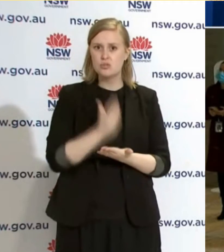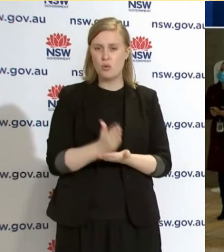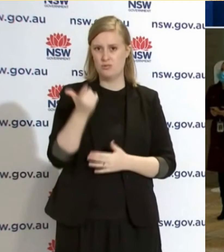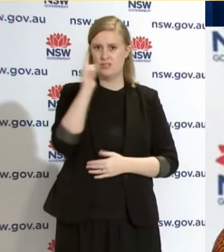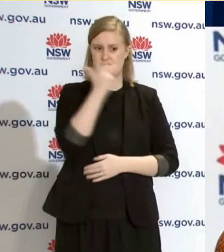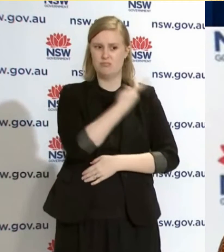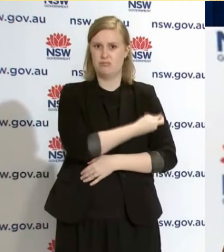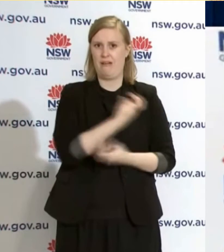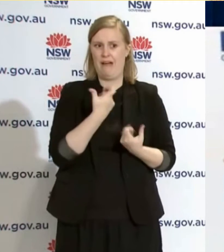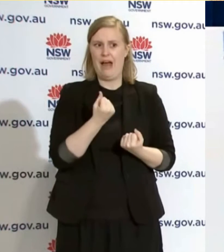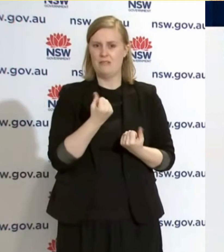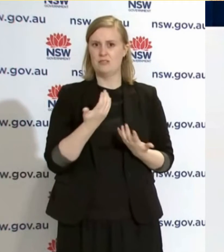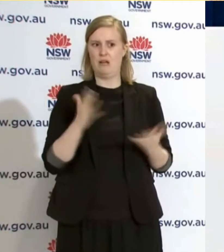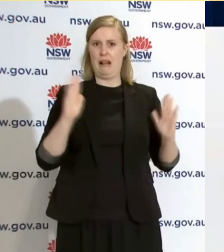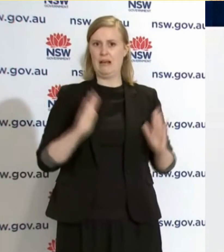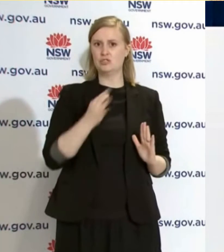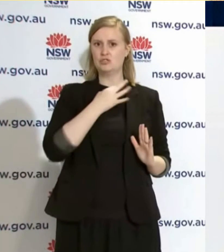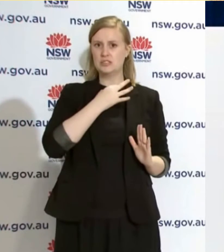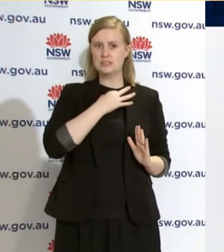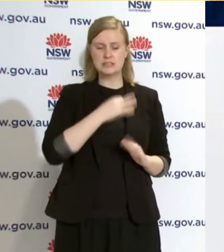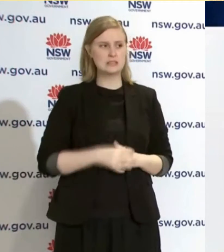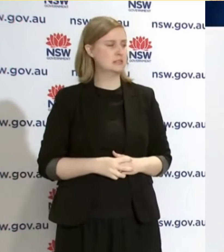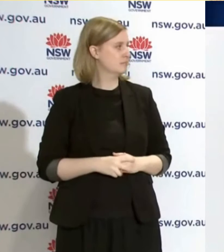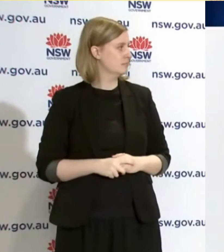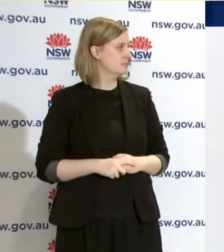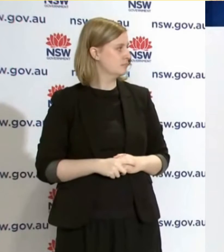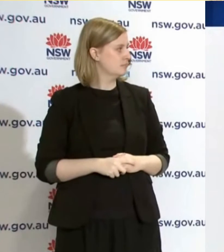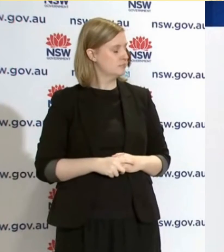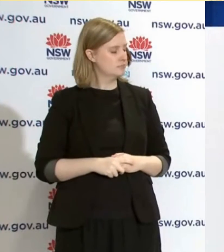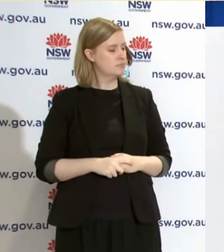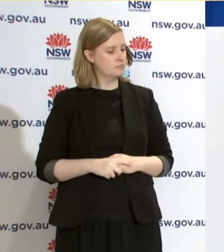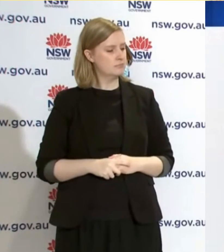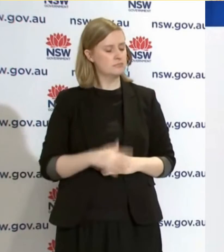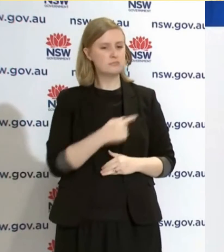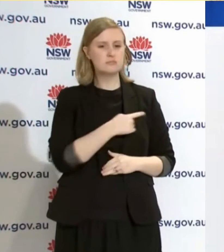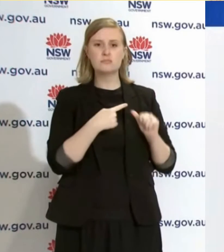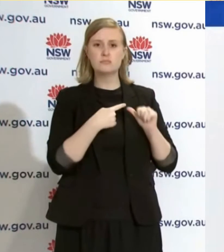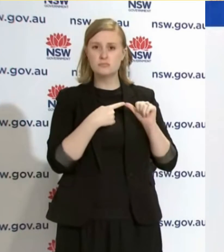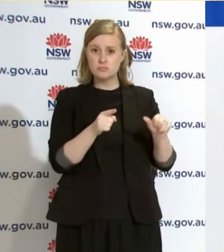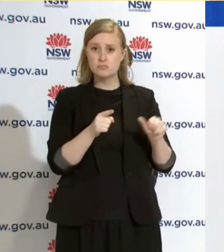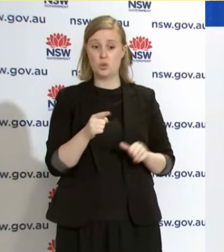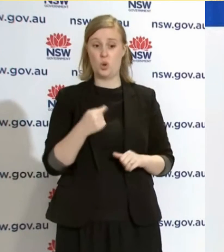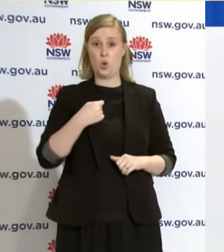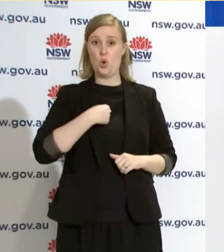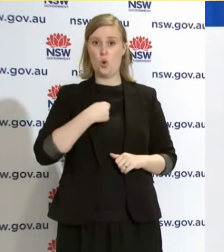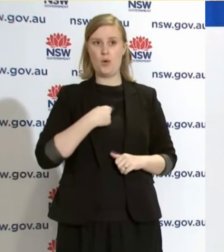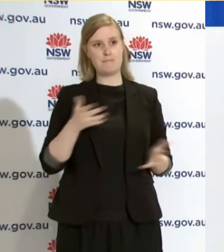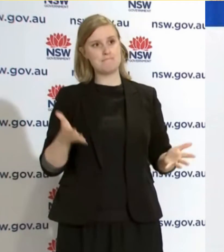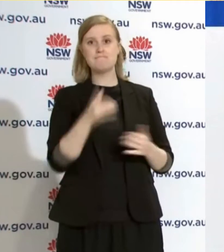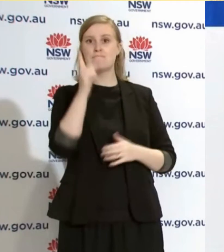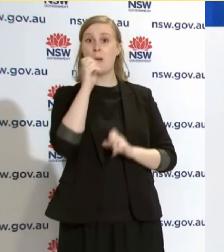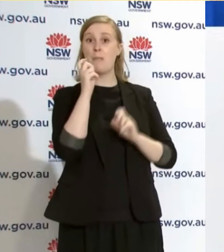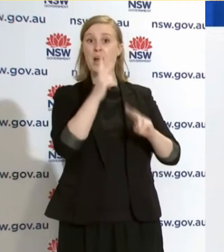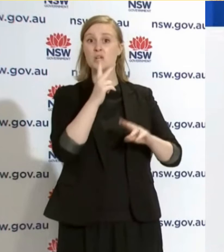I'll just make this general statement. It's fair to say that in all categories of workers that we've encouraged back to the workplace, we've said you have to be vaccinated,